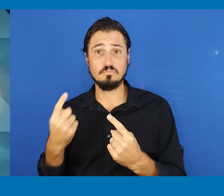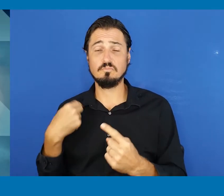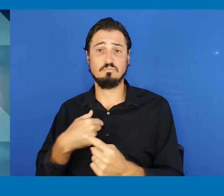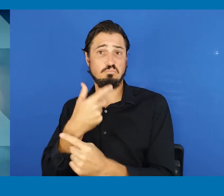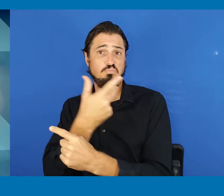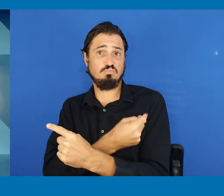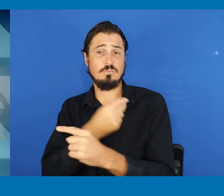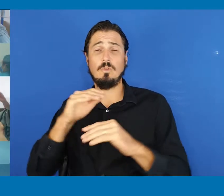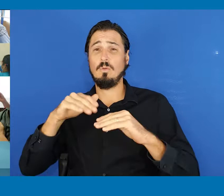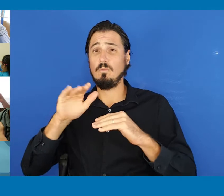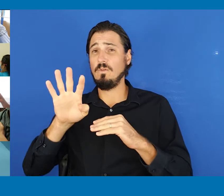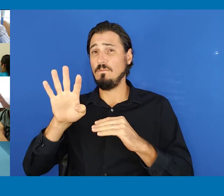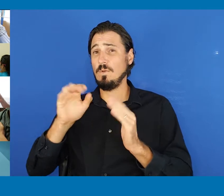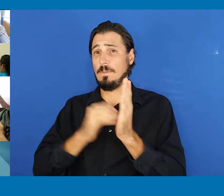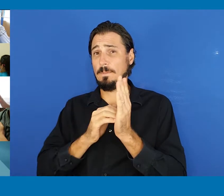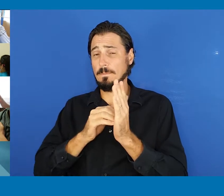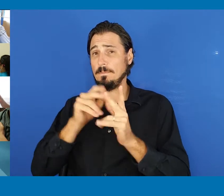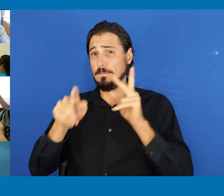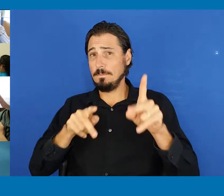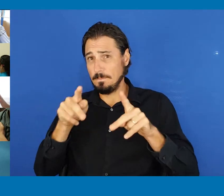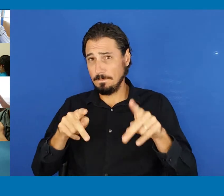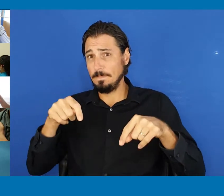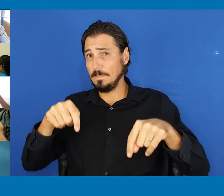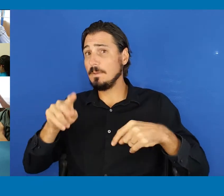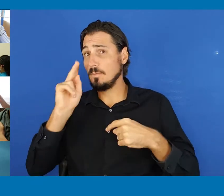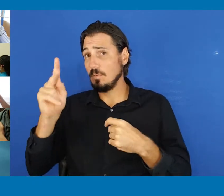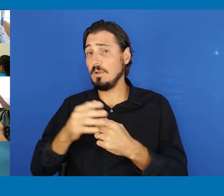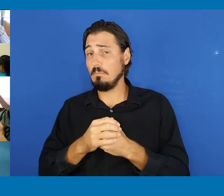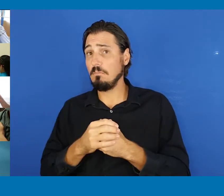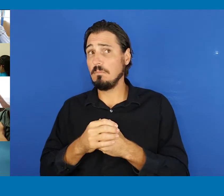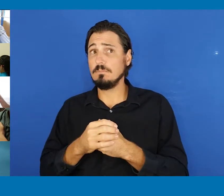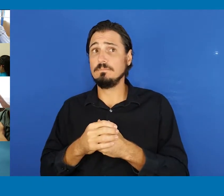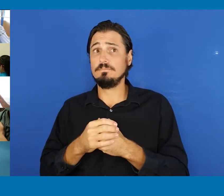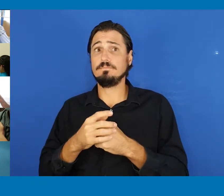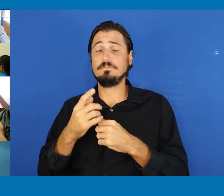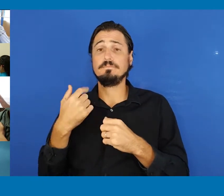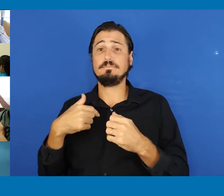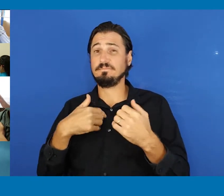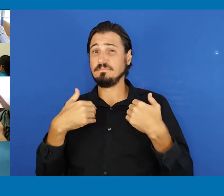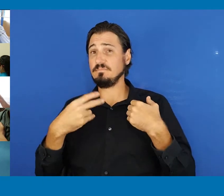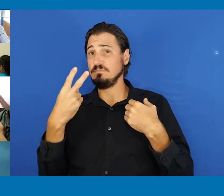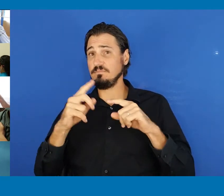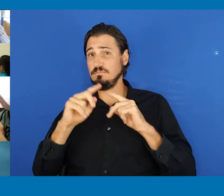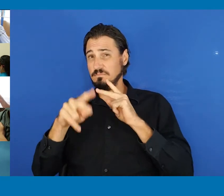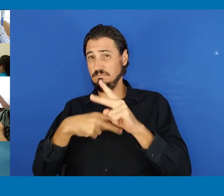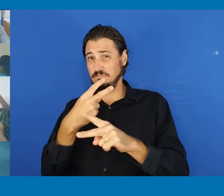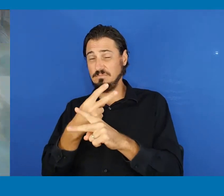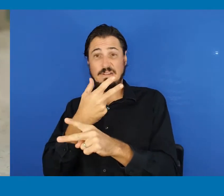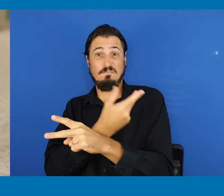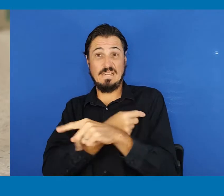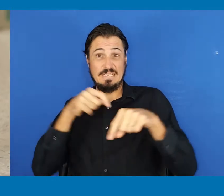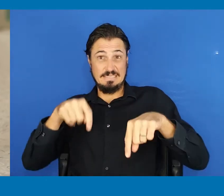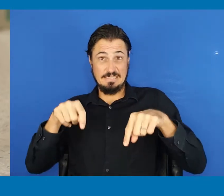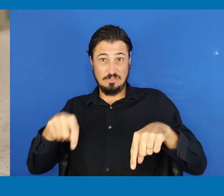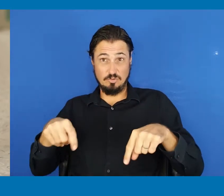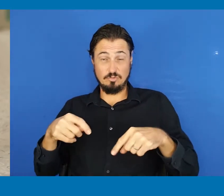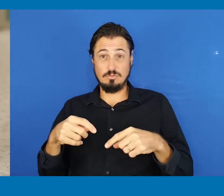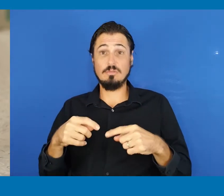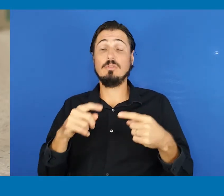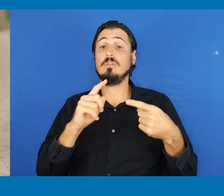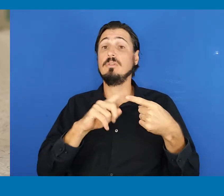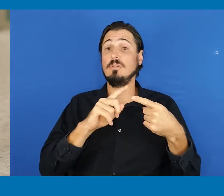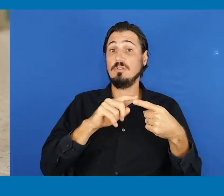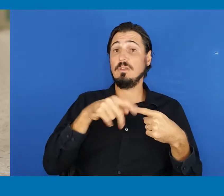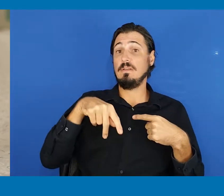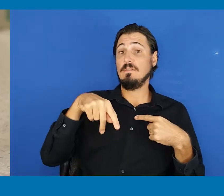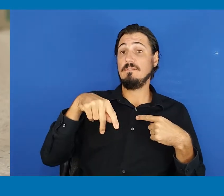kauai.hhsc.org. Thus far, we have vaccinated more than 4,000 individuals on Kauai. There are 2 varieties of the